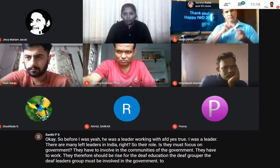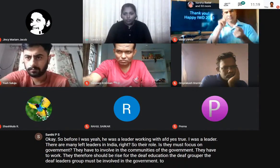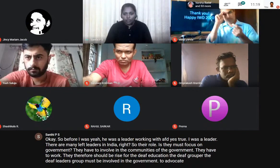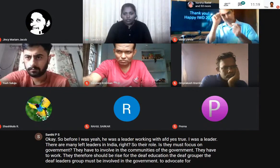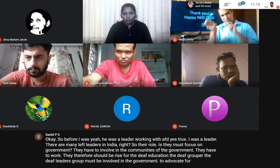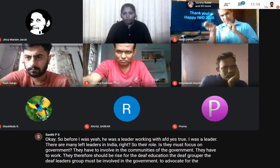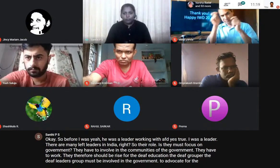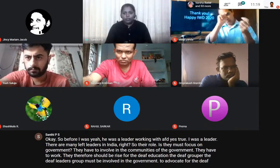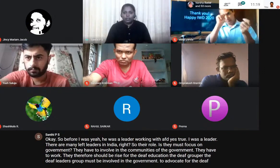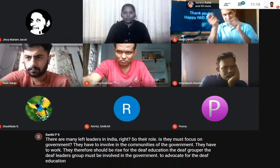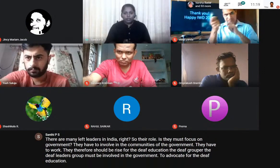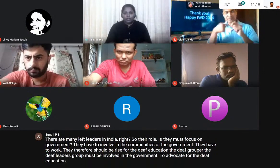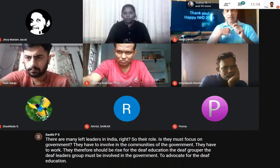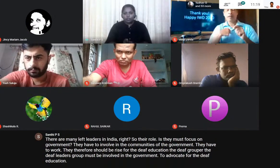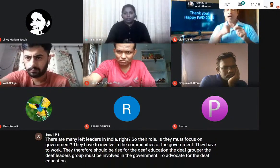education. Yes, even I too have a role,